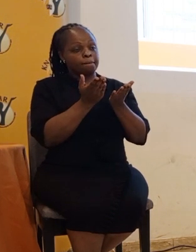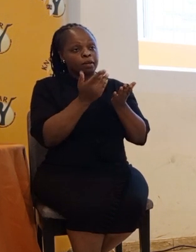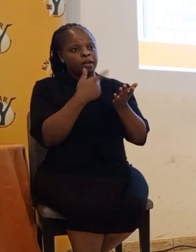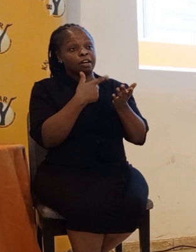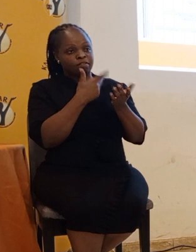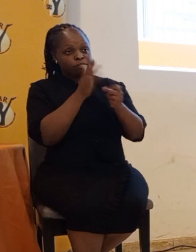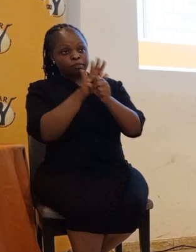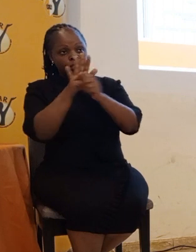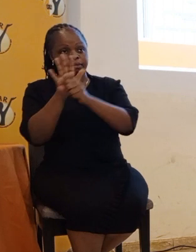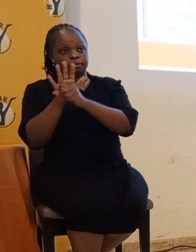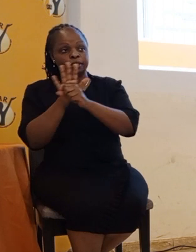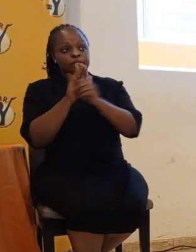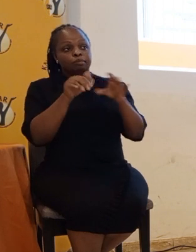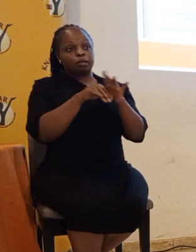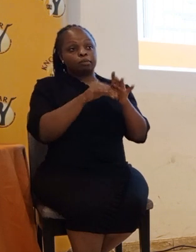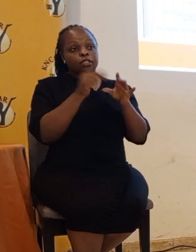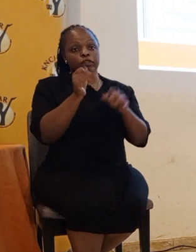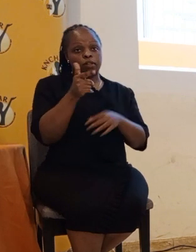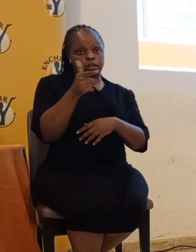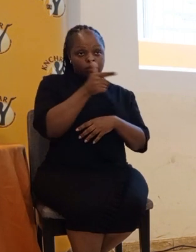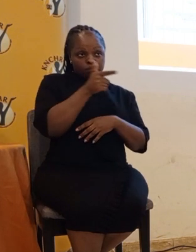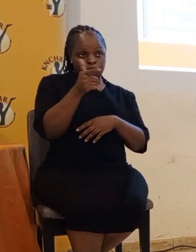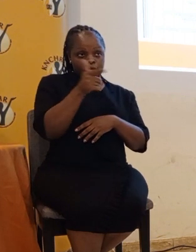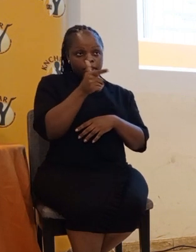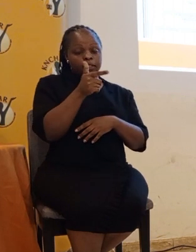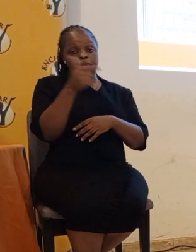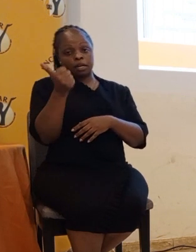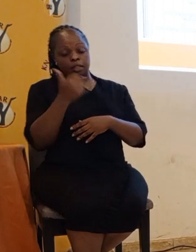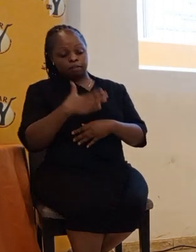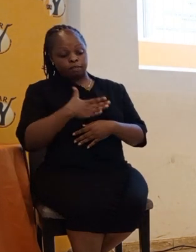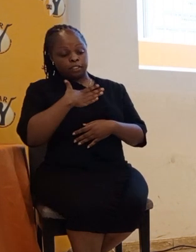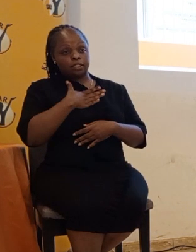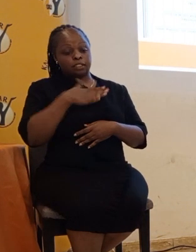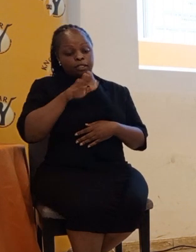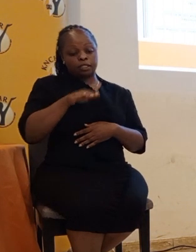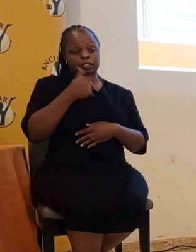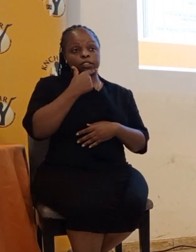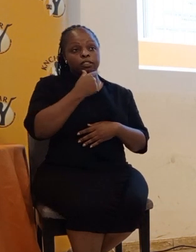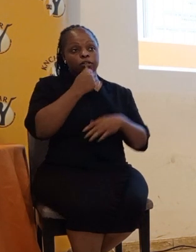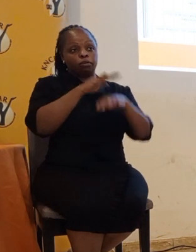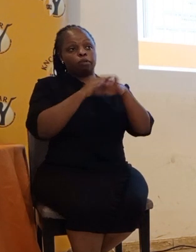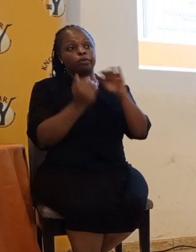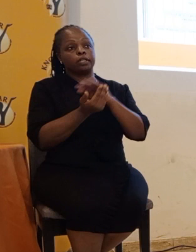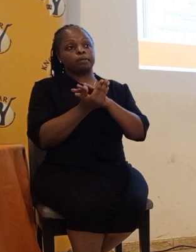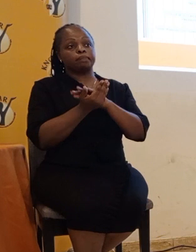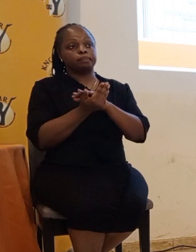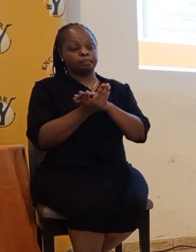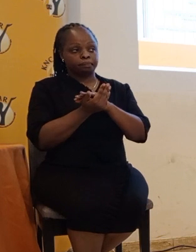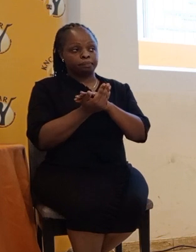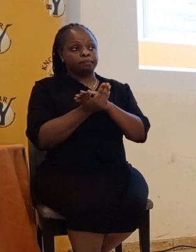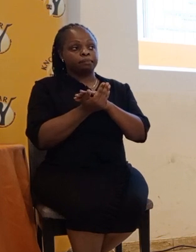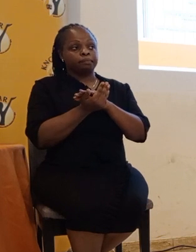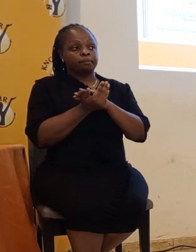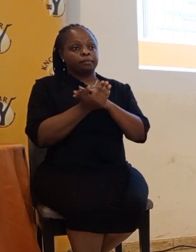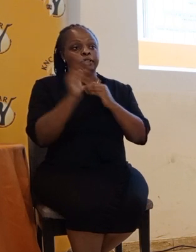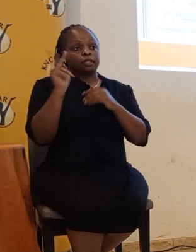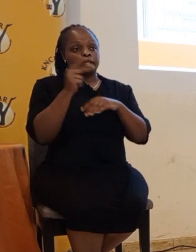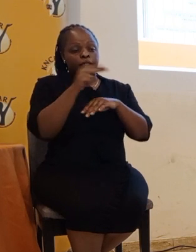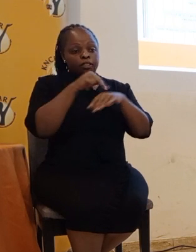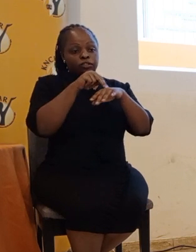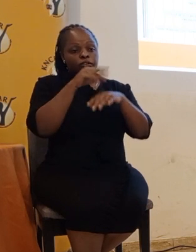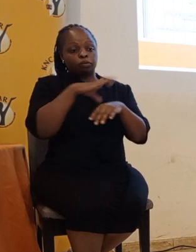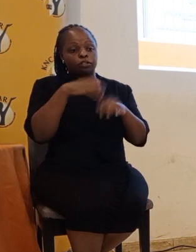number, members of the press, distinguished guests, ladies and gentlemen, Good morning. The Kenya